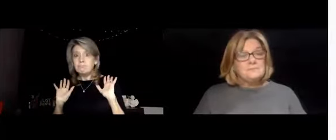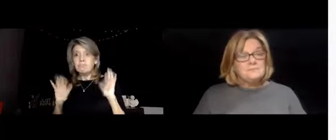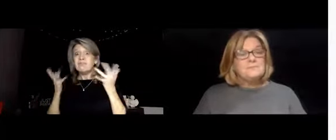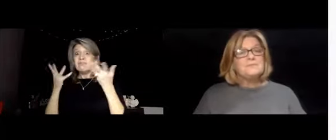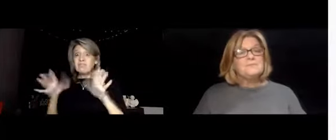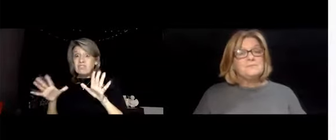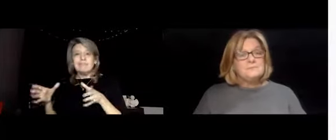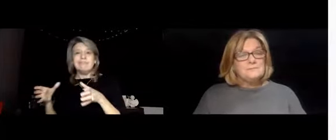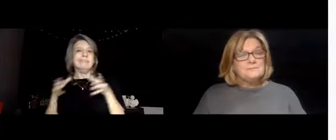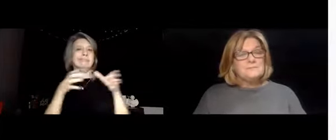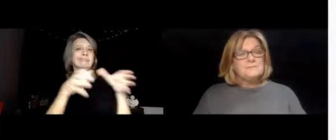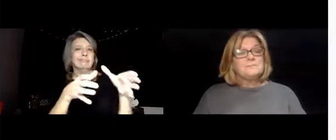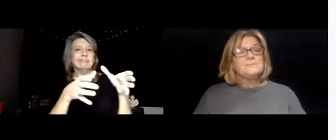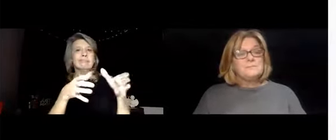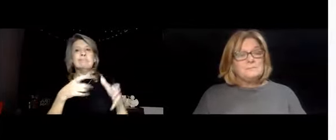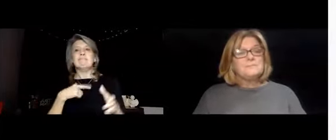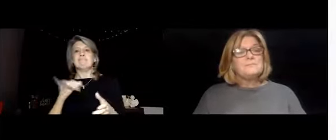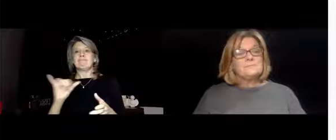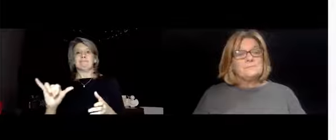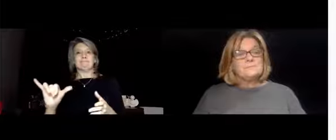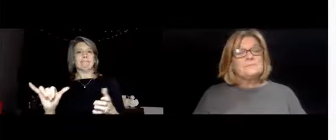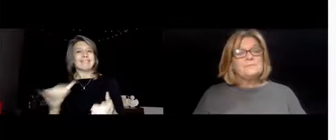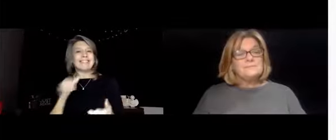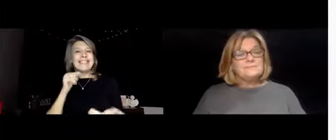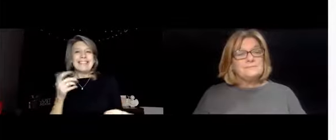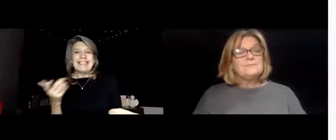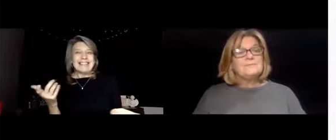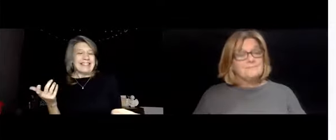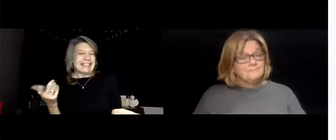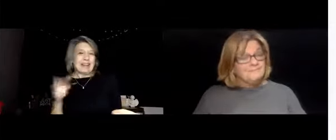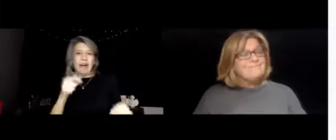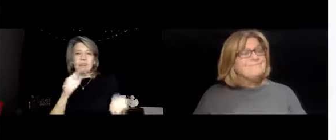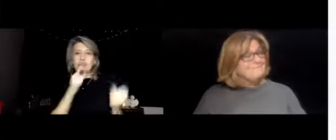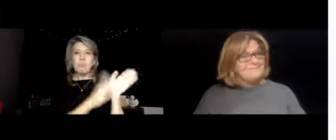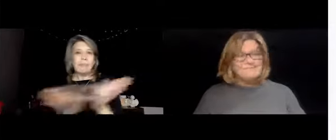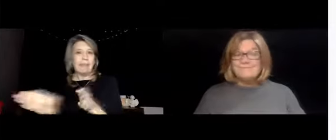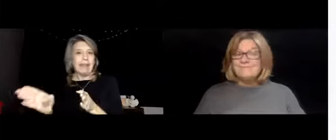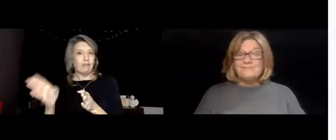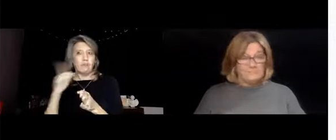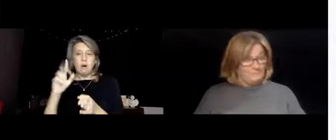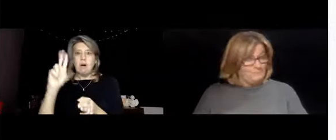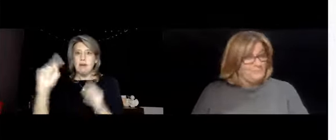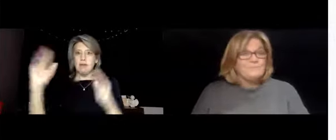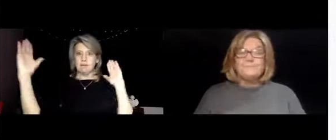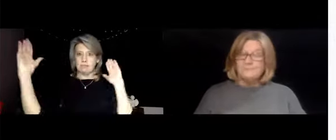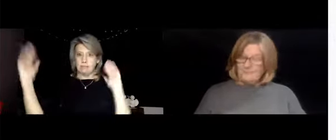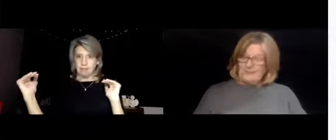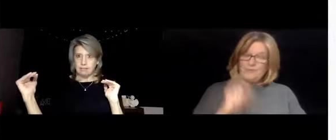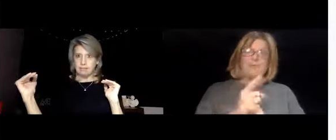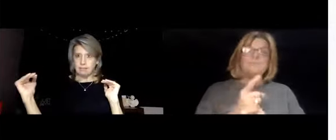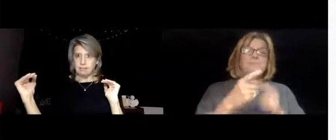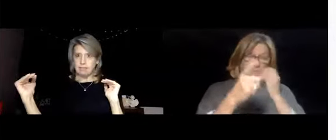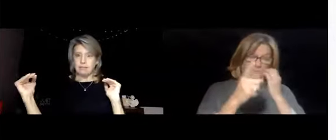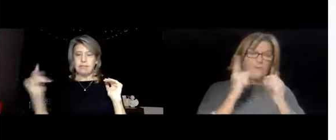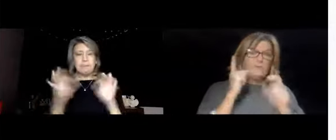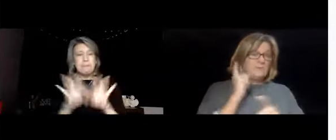and show my respect. And then once that's done, they will then all, as a group, go into the courtroom. So you got to be prepared for